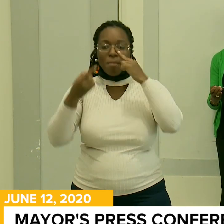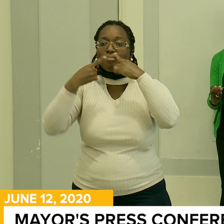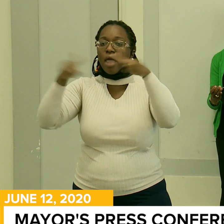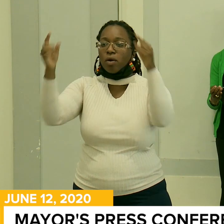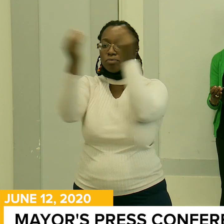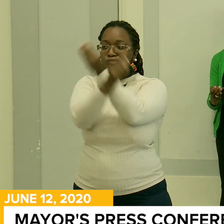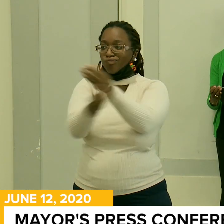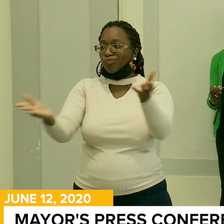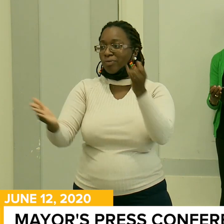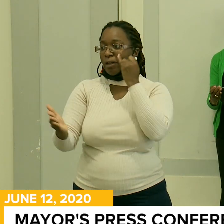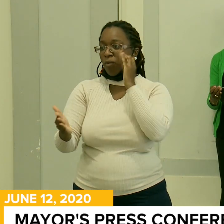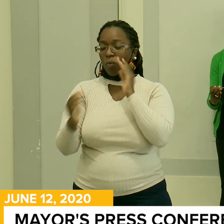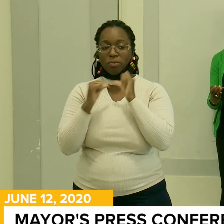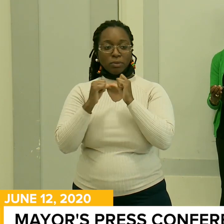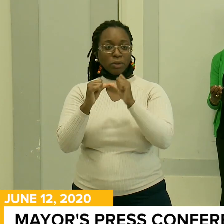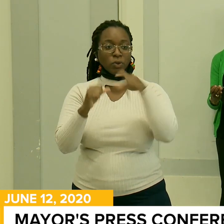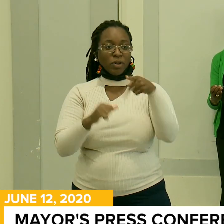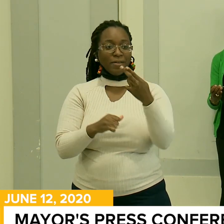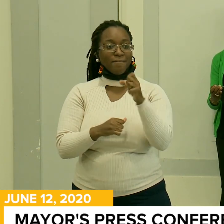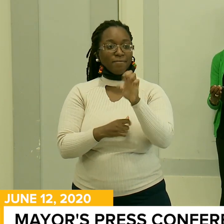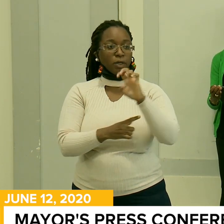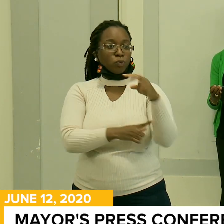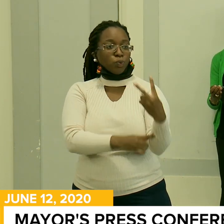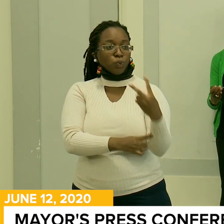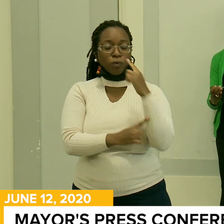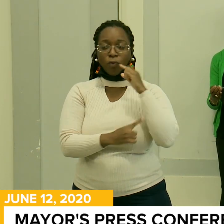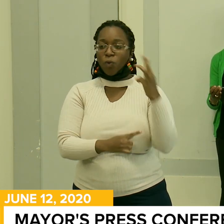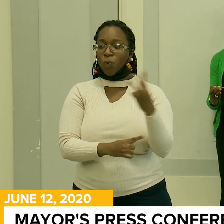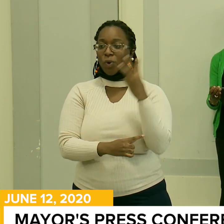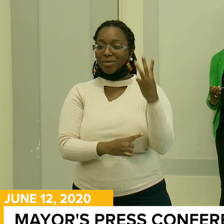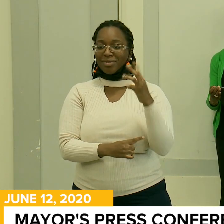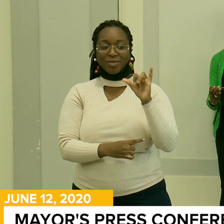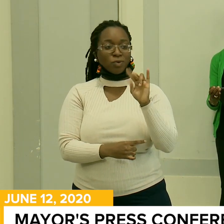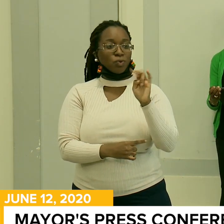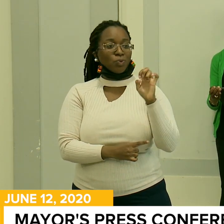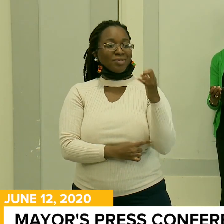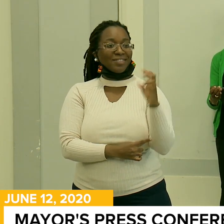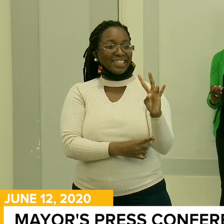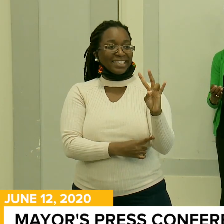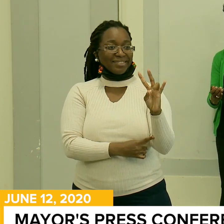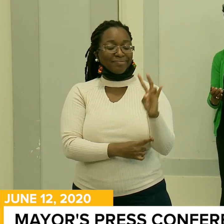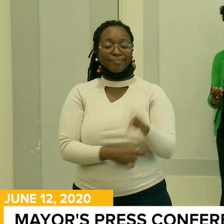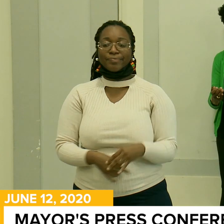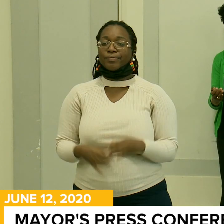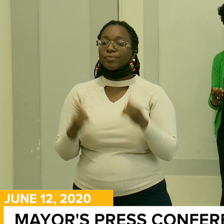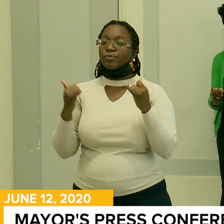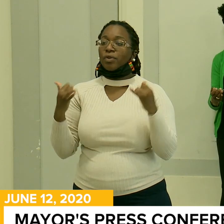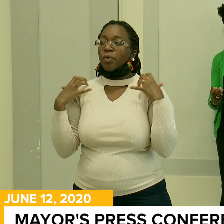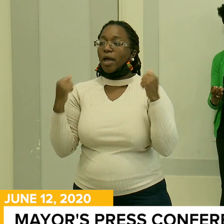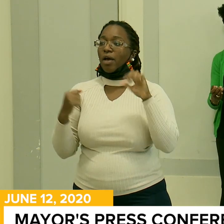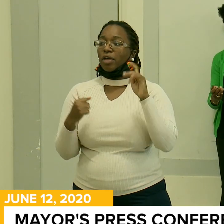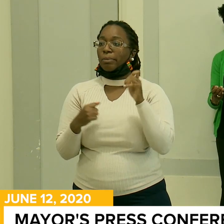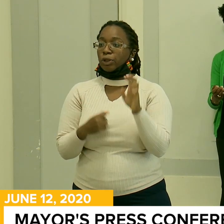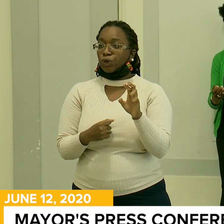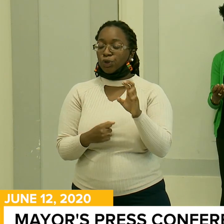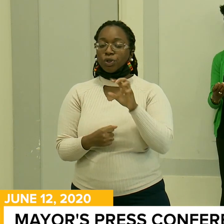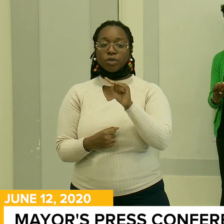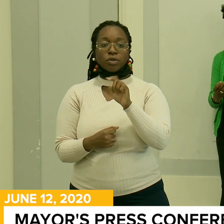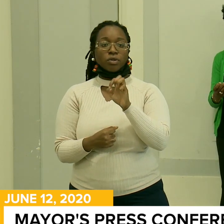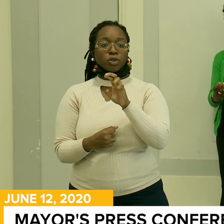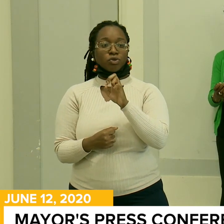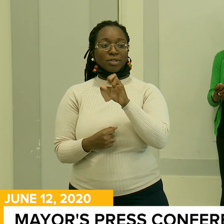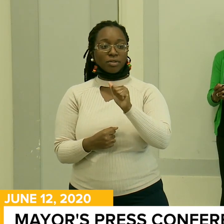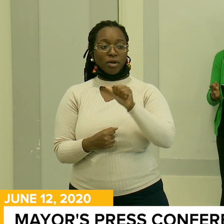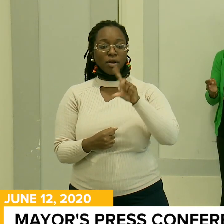to phase 2 on Wednesday the 17th. Now I will ask our Commissioner, Letitia DeRosa, to update you